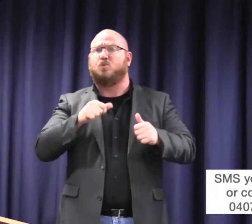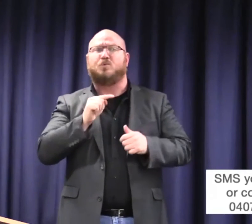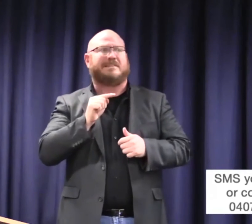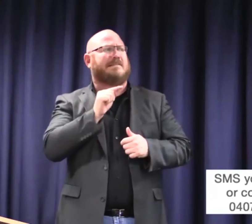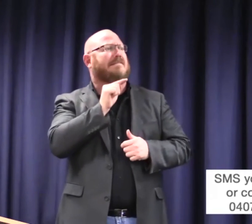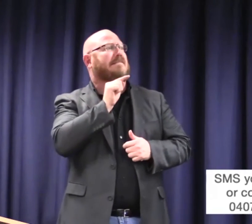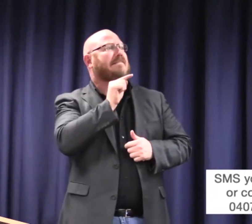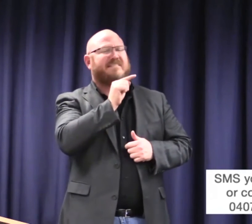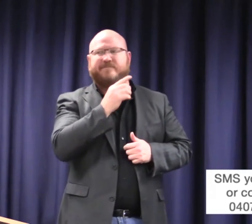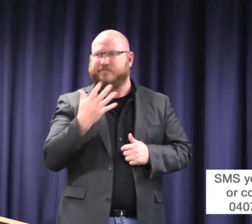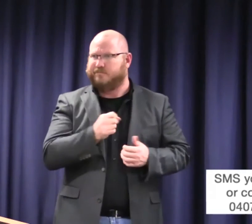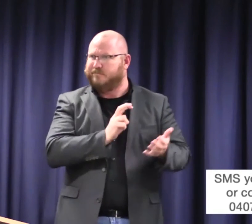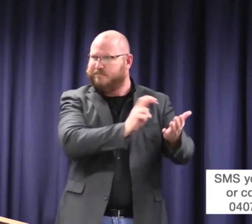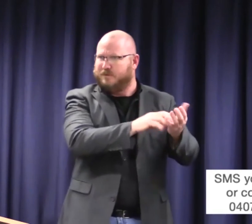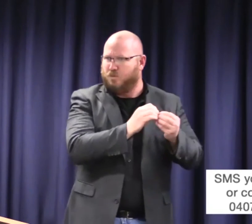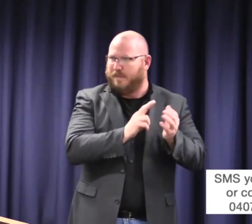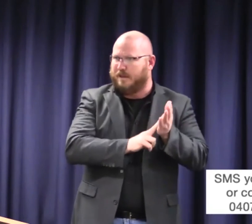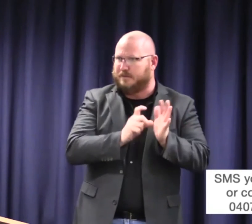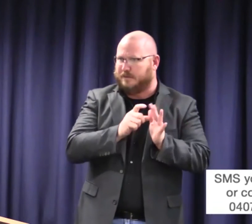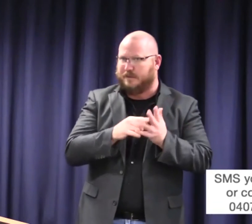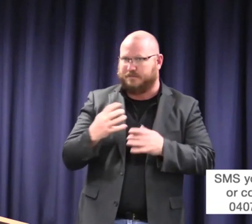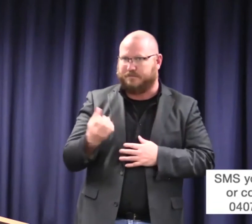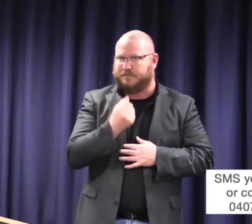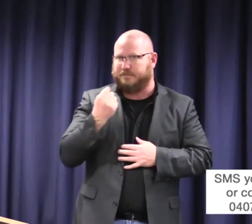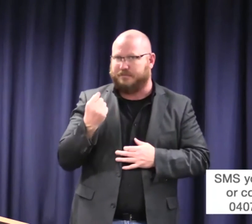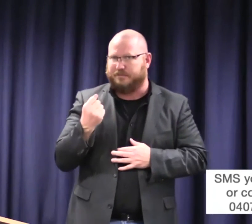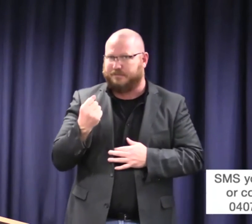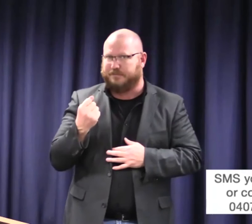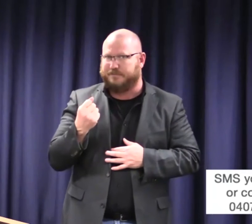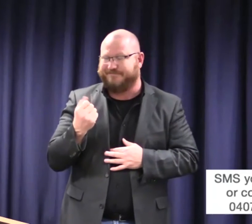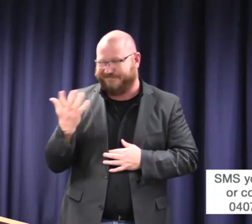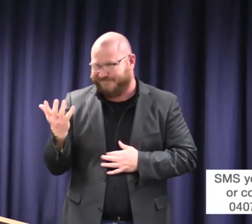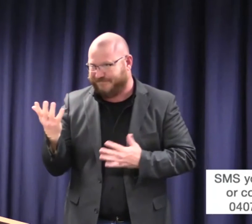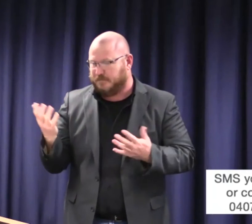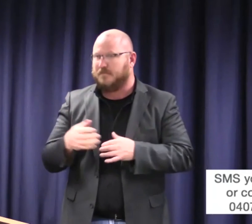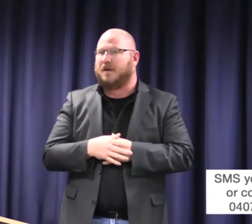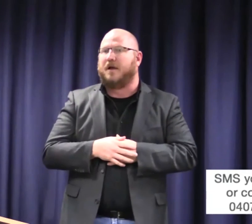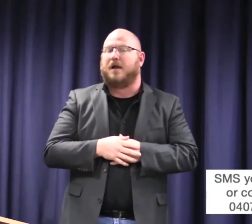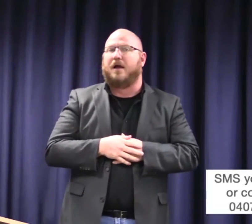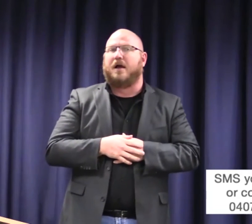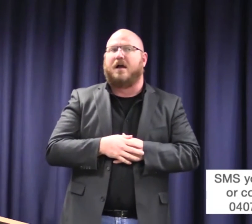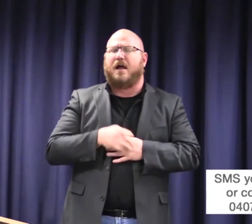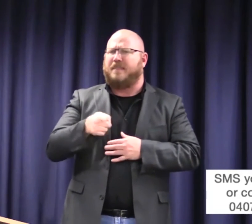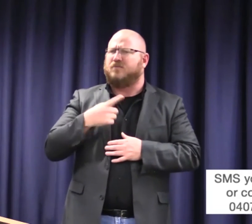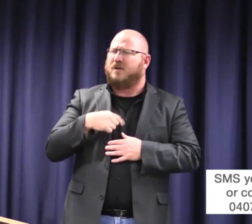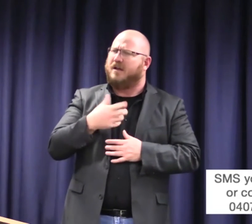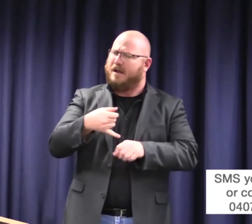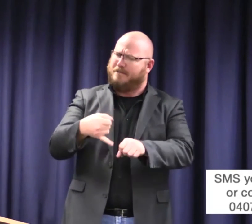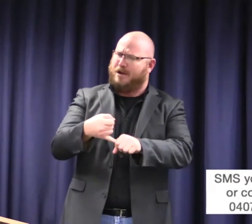then and you want to access a service, then obviously you're going to have to register.